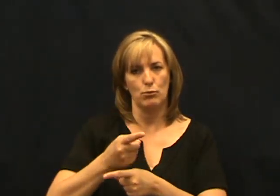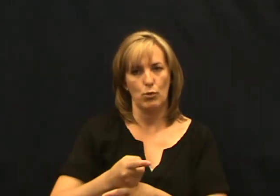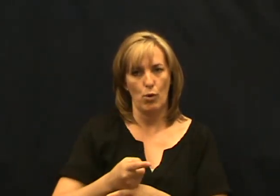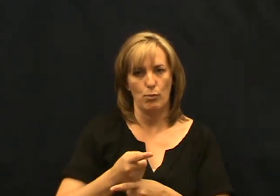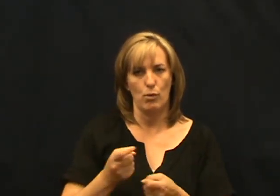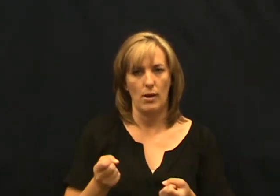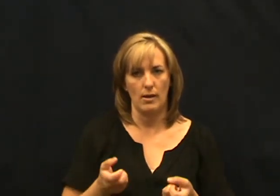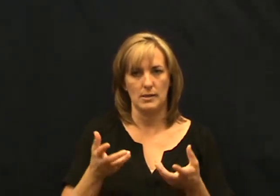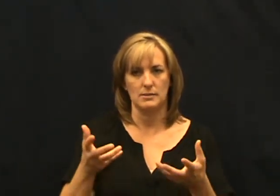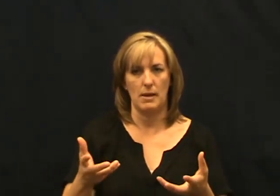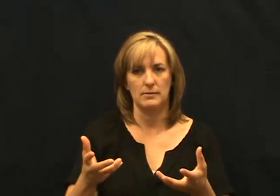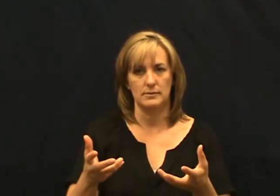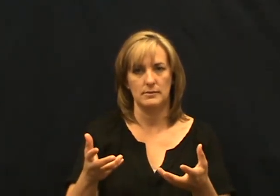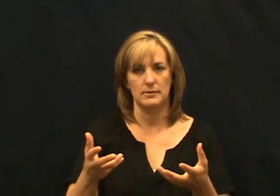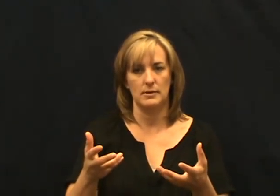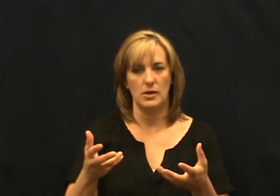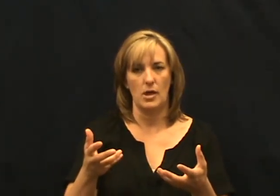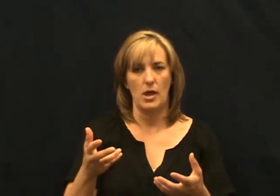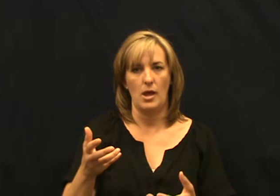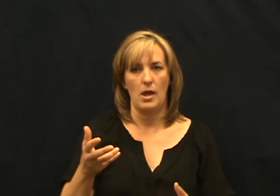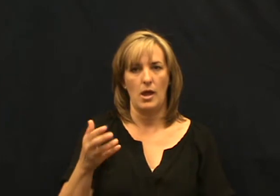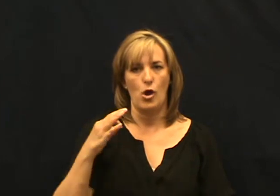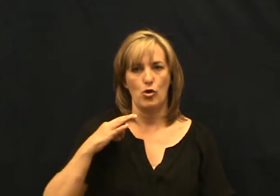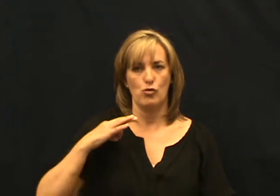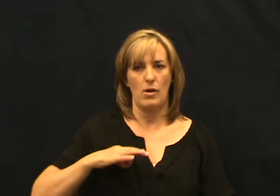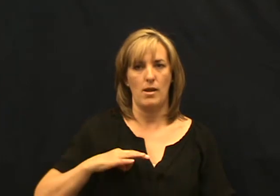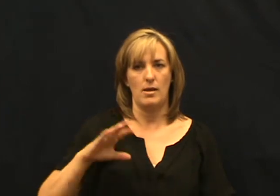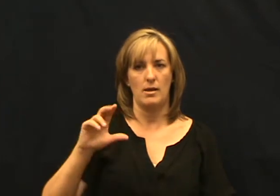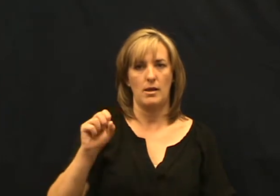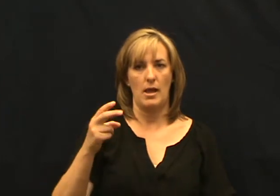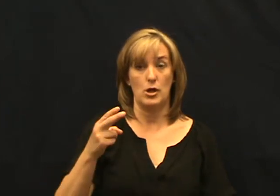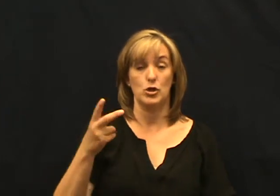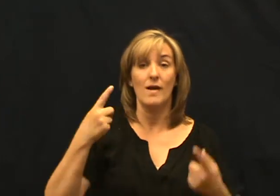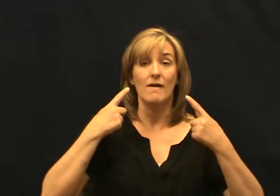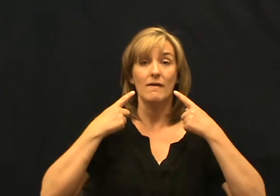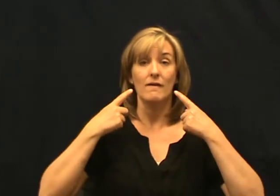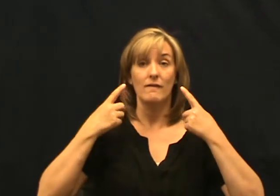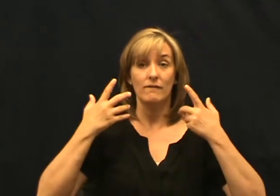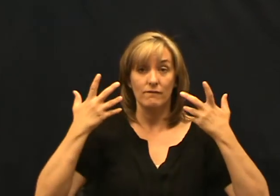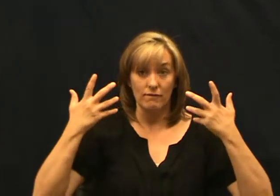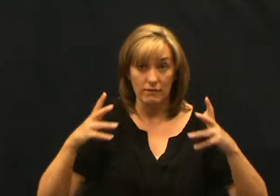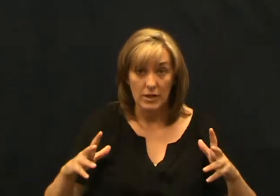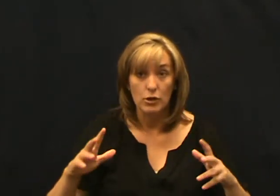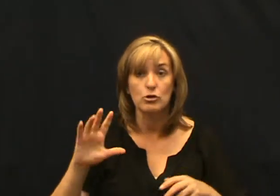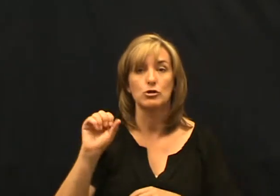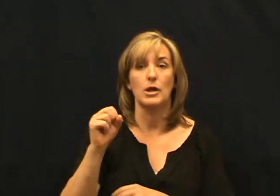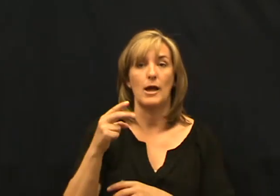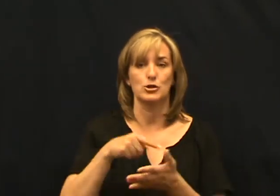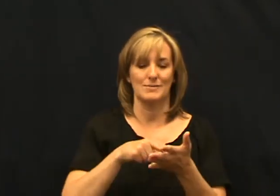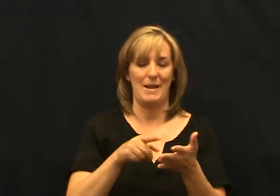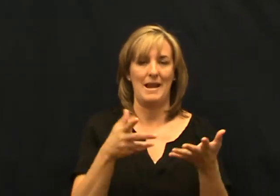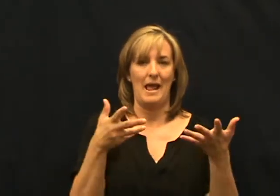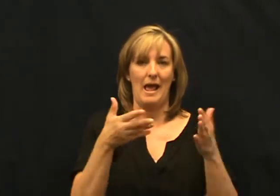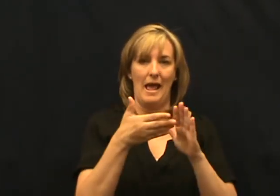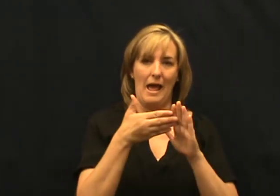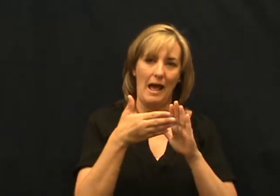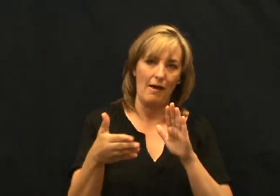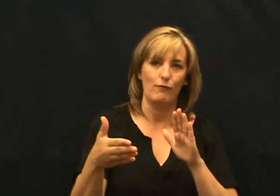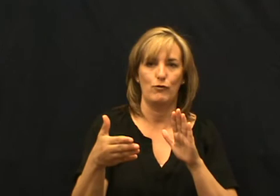cash. Finally, cash is paid after the expense. So in other words, we